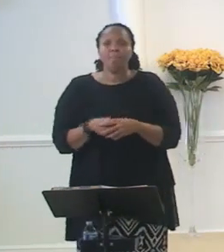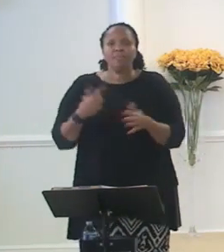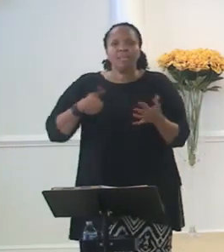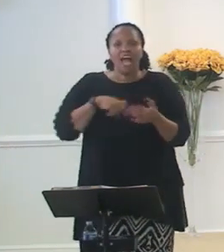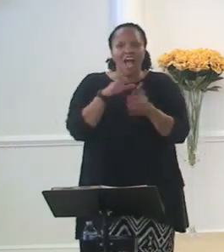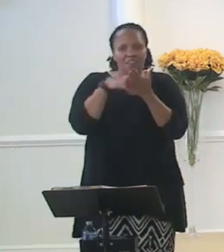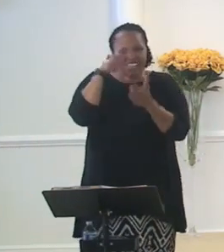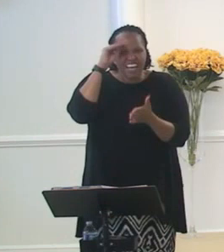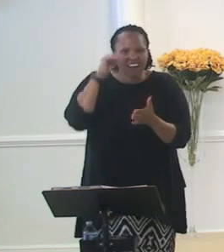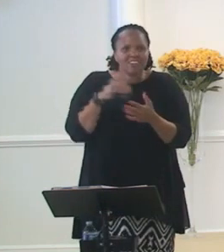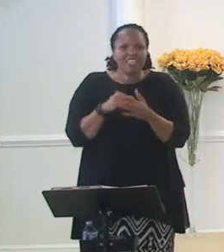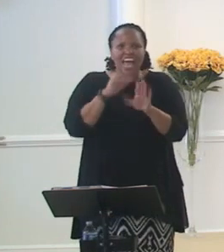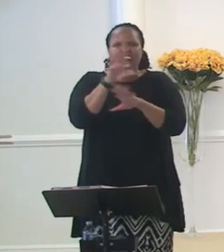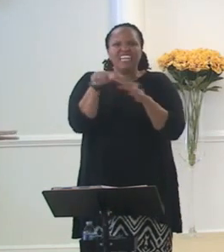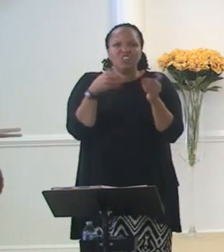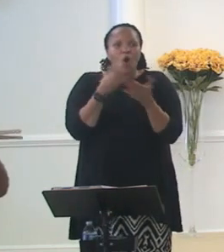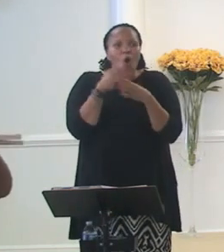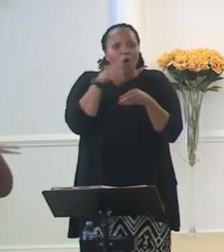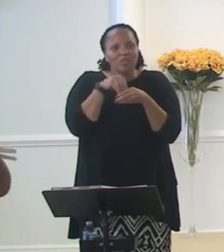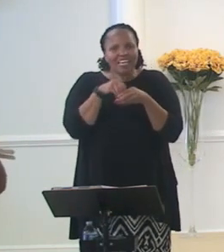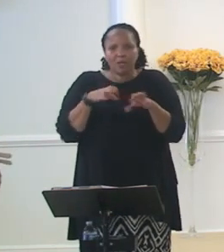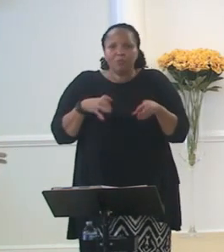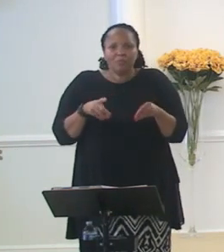all in the seed.